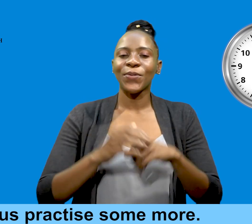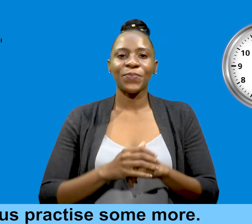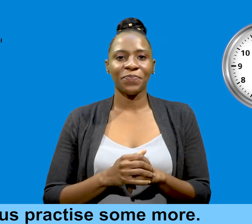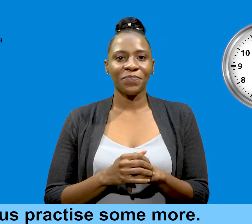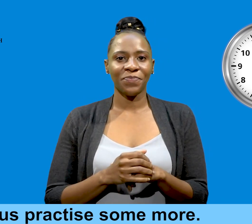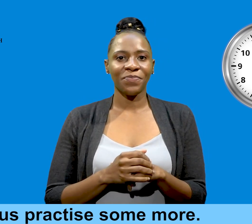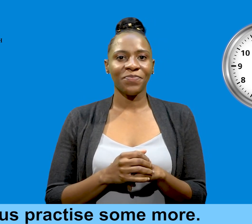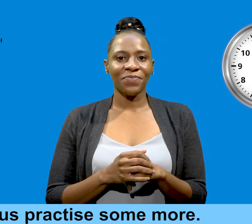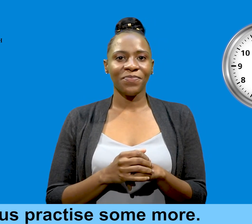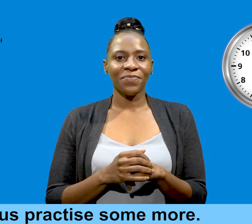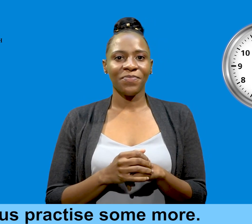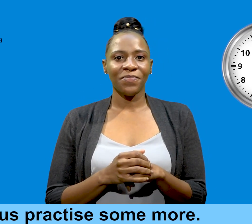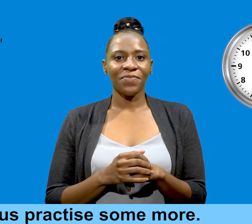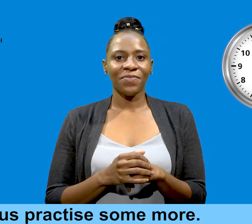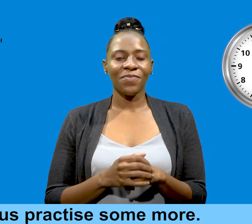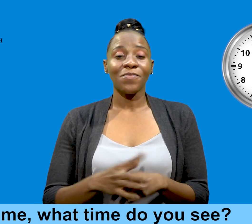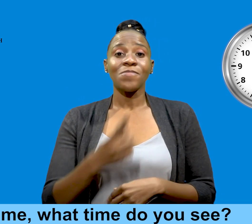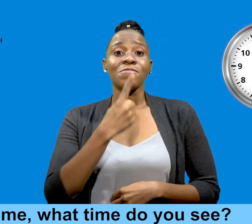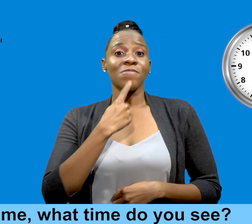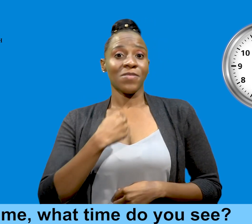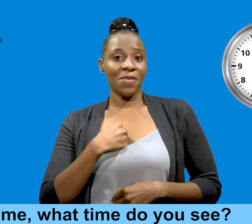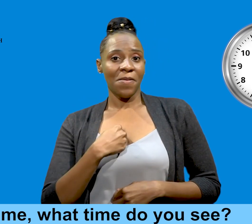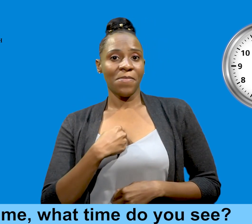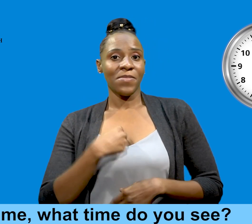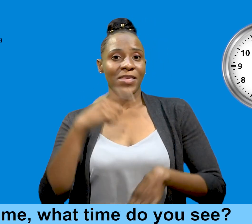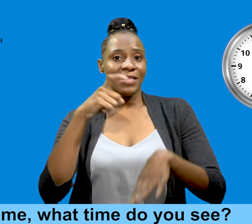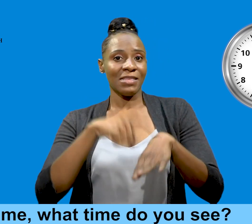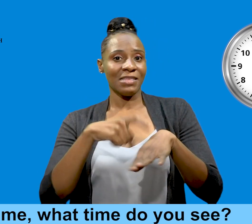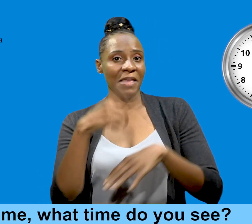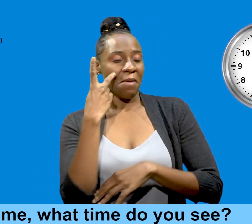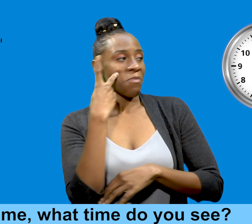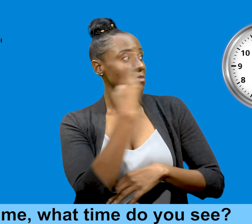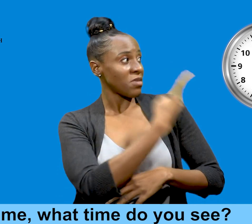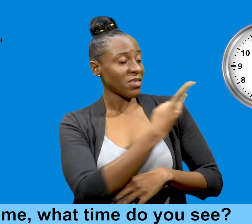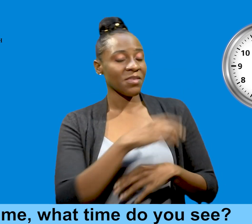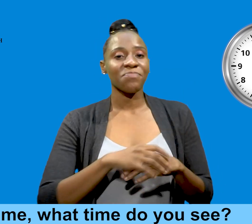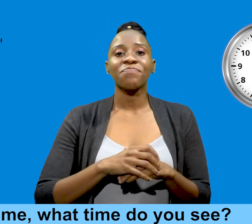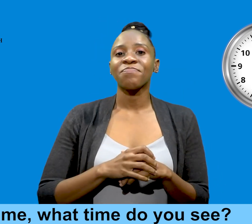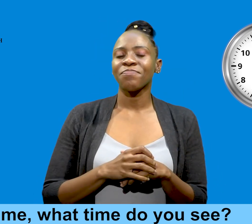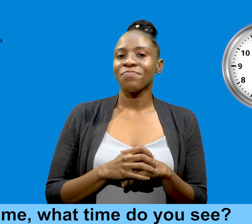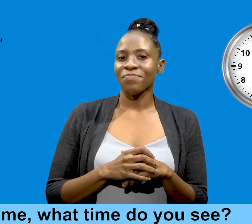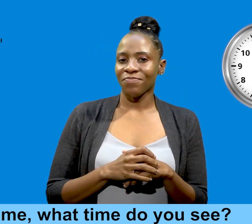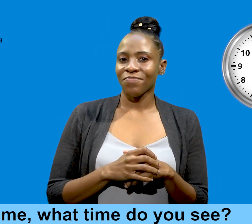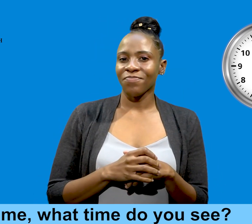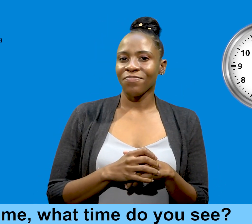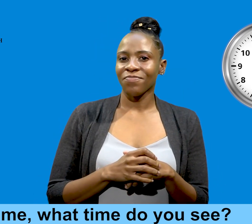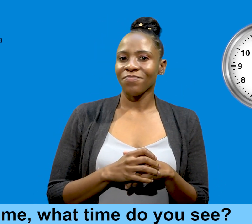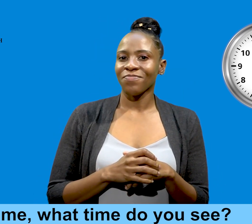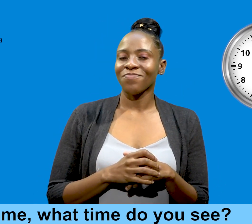Let us practice some more. Tell me, what time do you see?